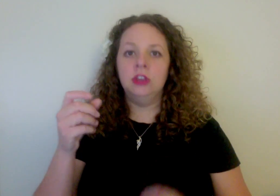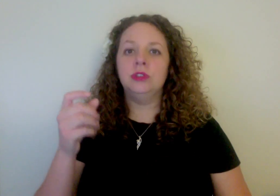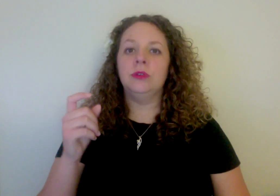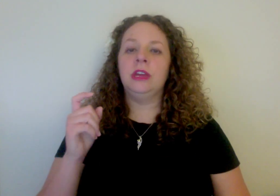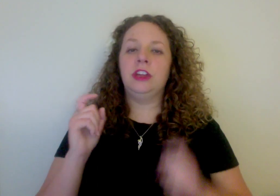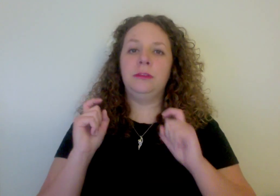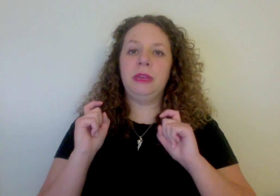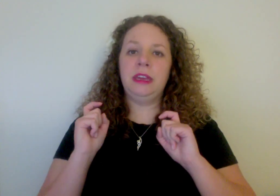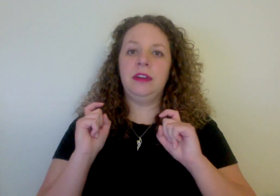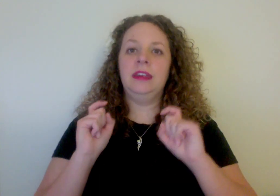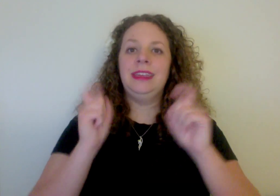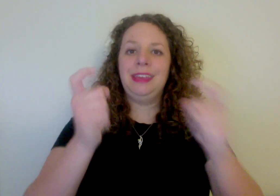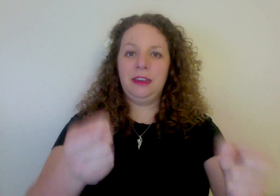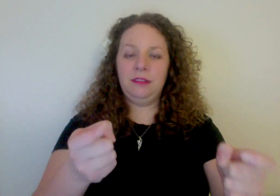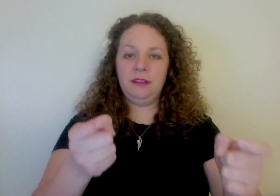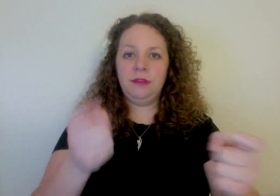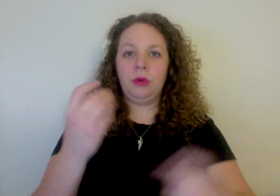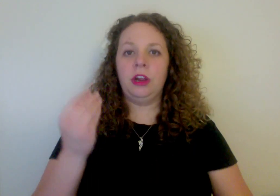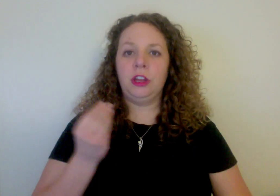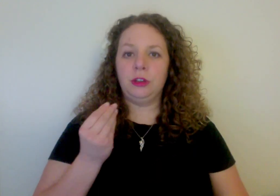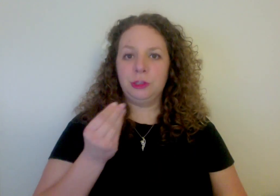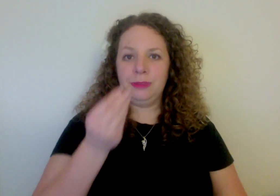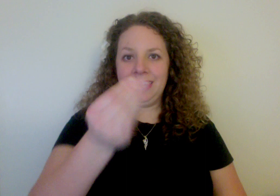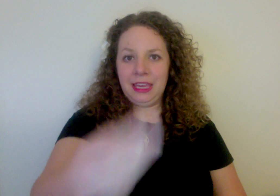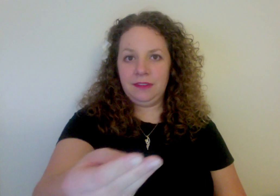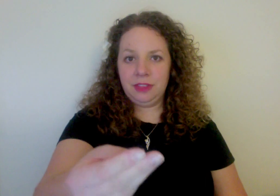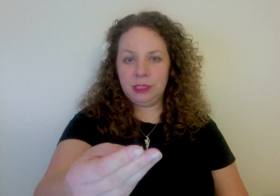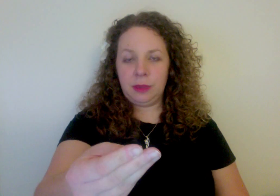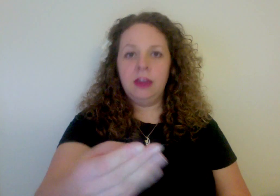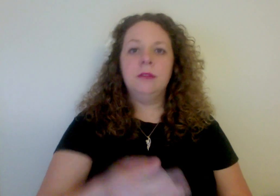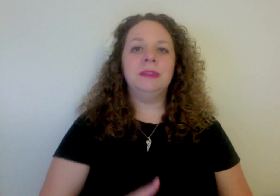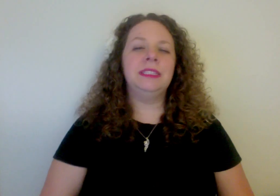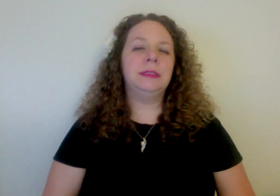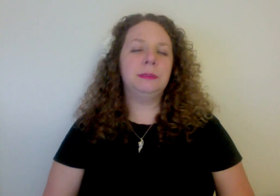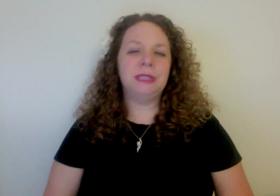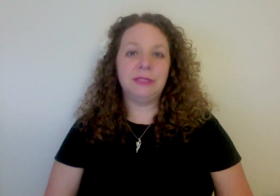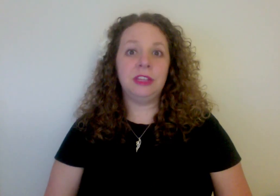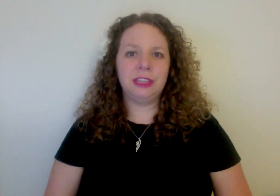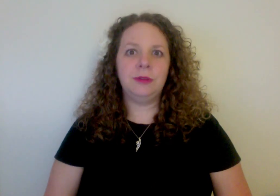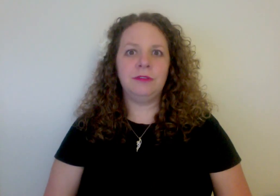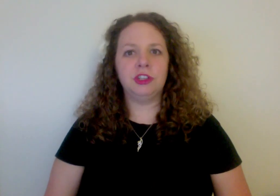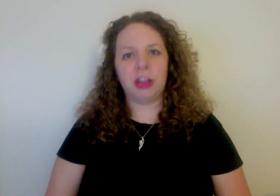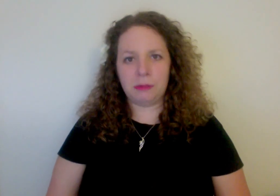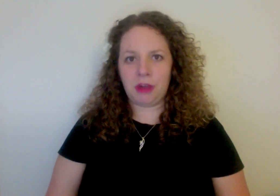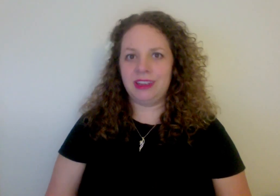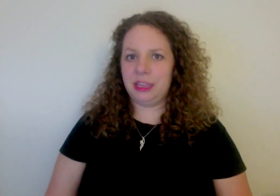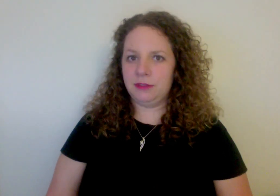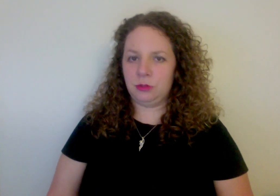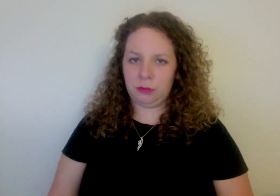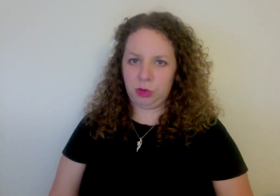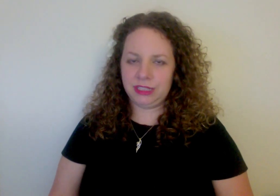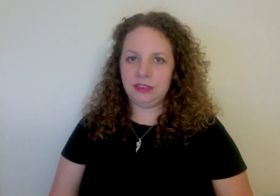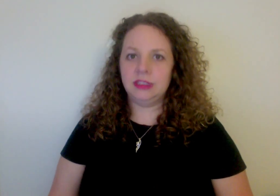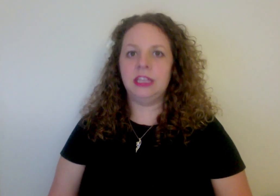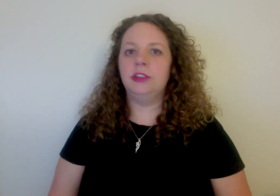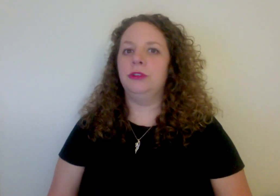so it could be give or it could also be give this way, but specifically whenever you're talking about a gift or a present that you